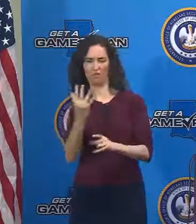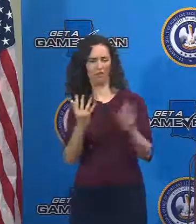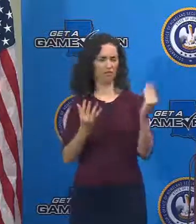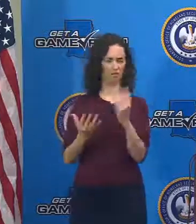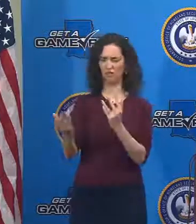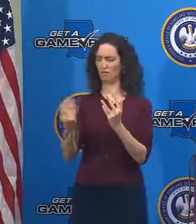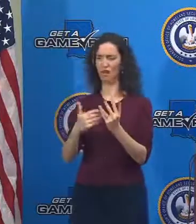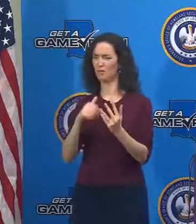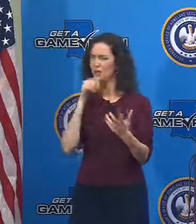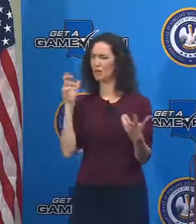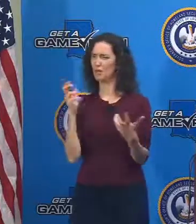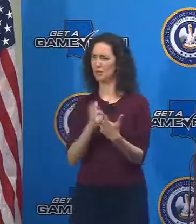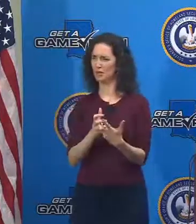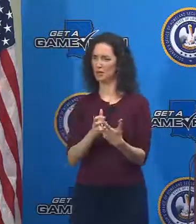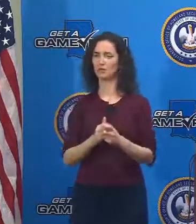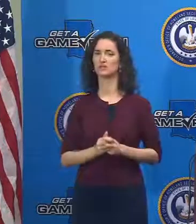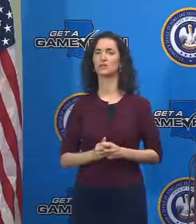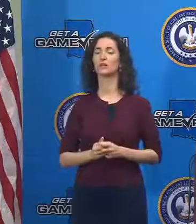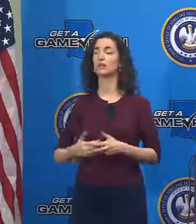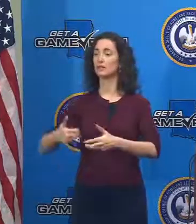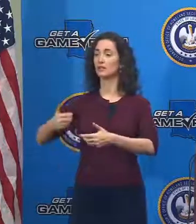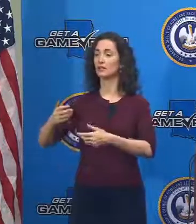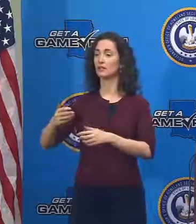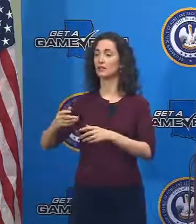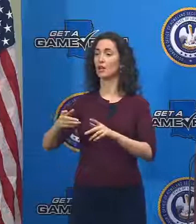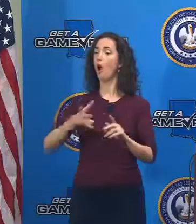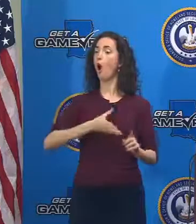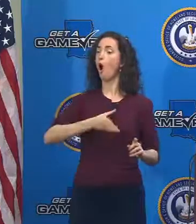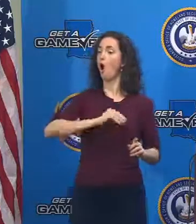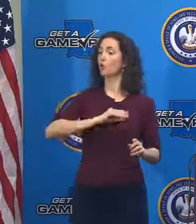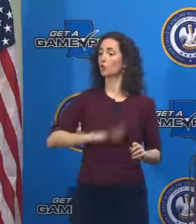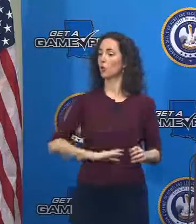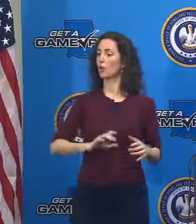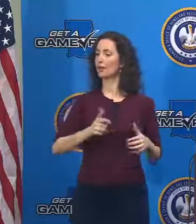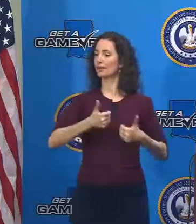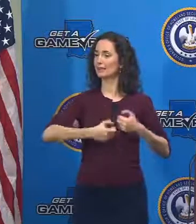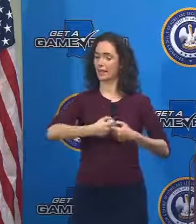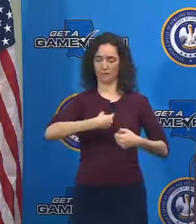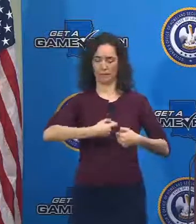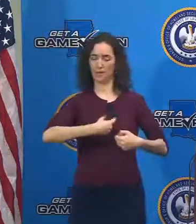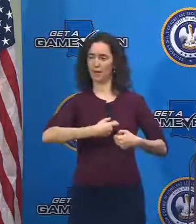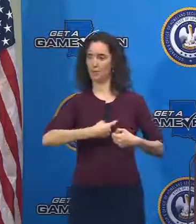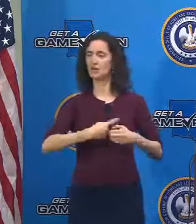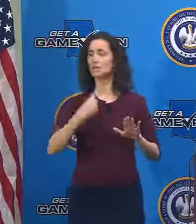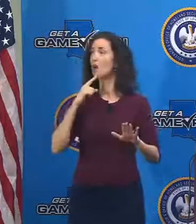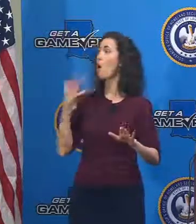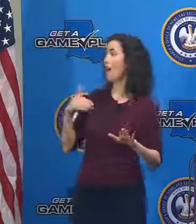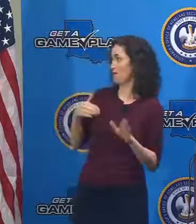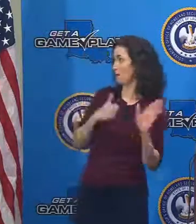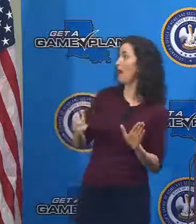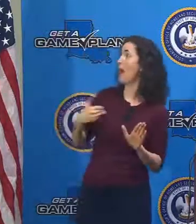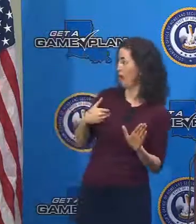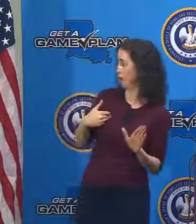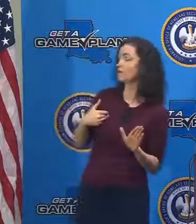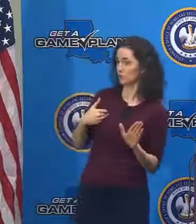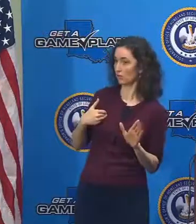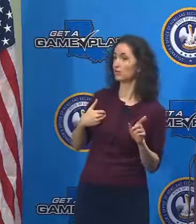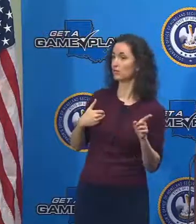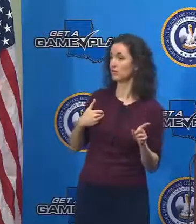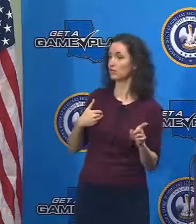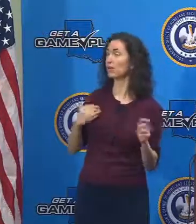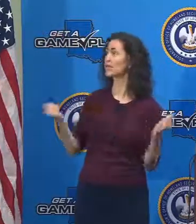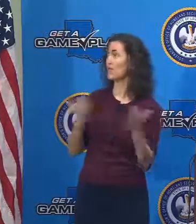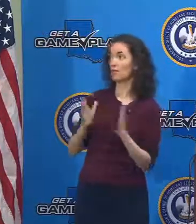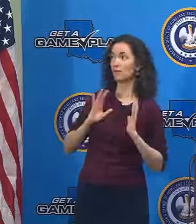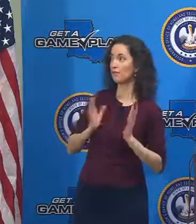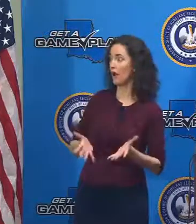were getting text messages from the owner saying that they had a plan in place and